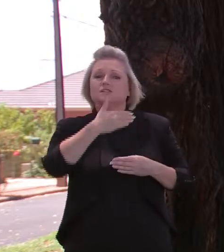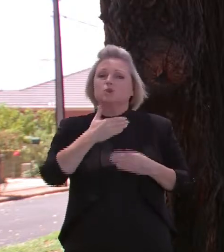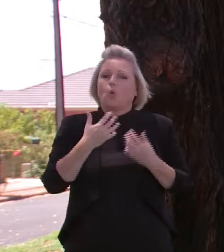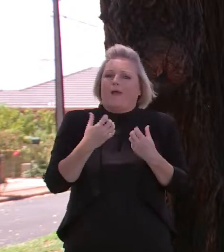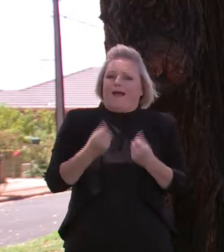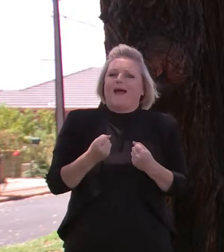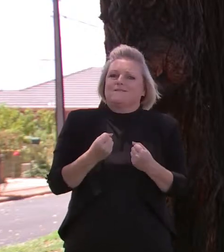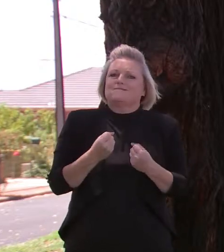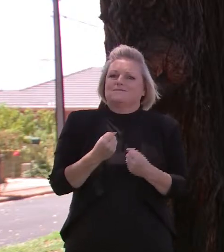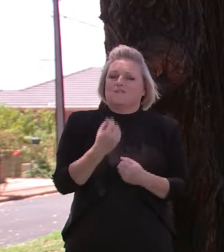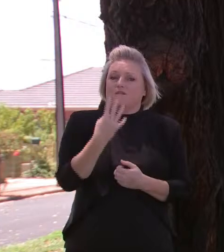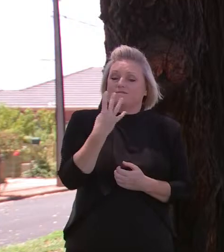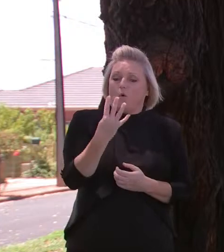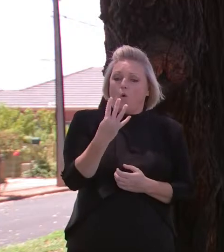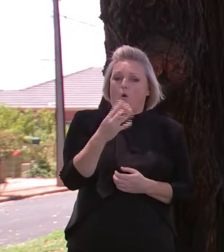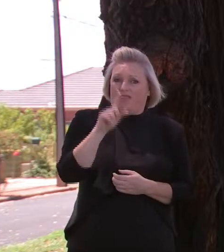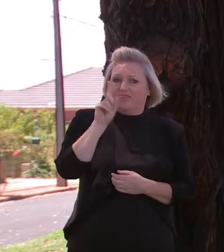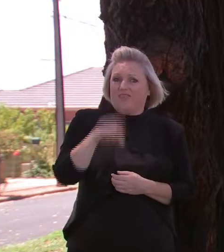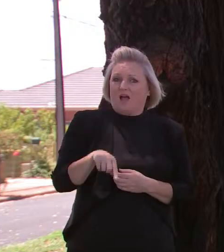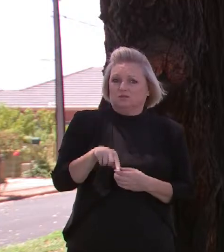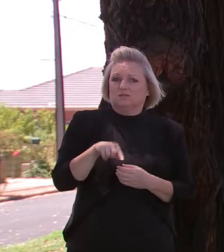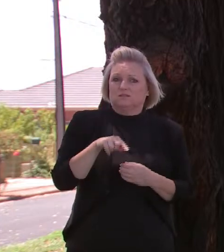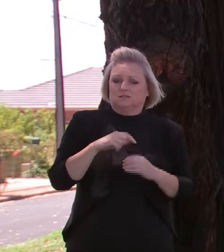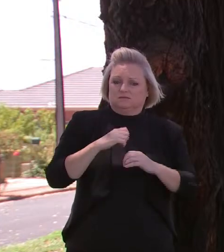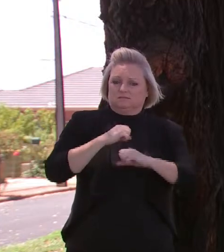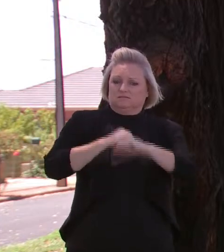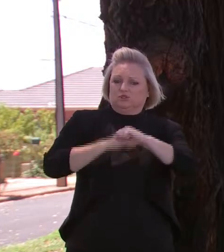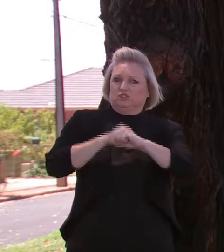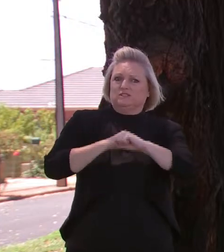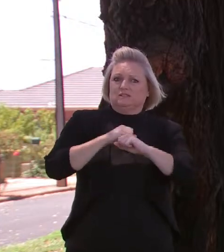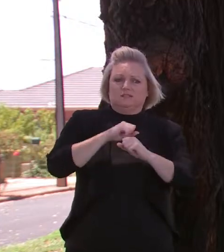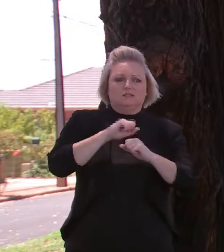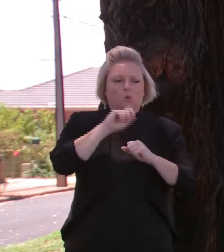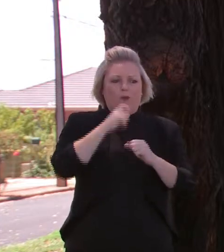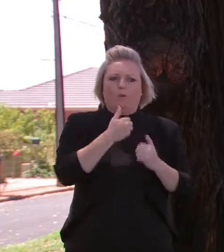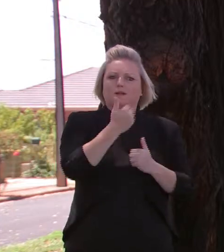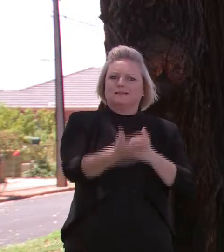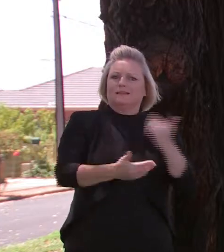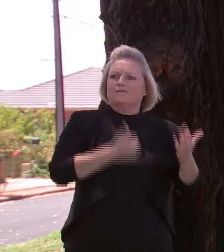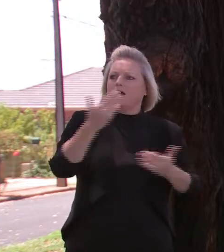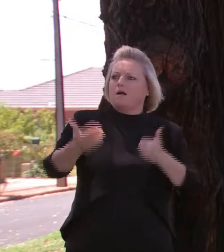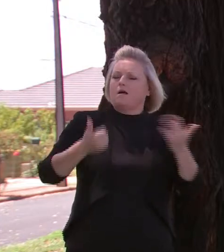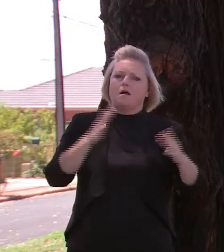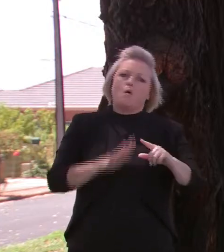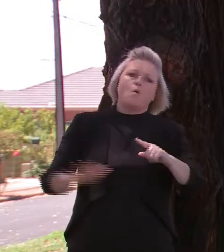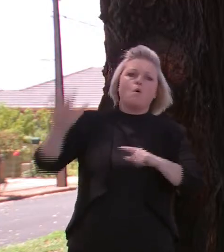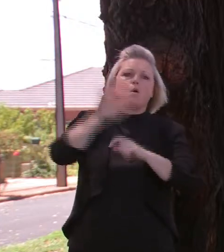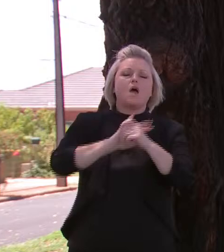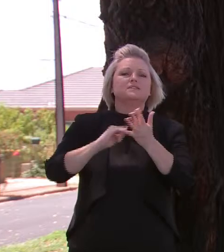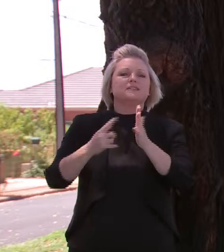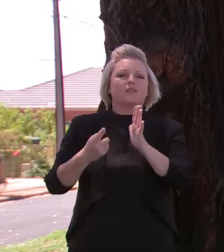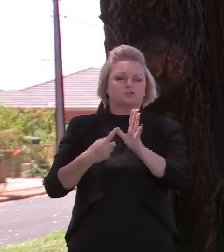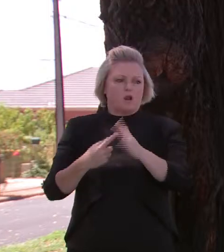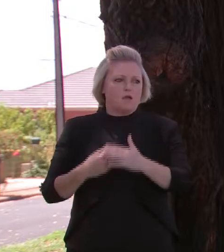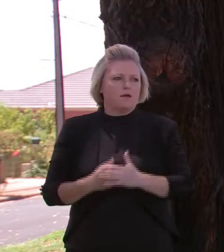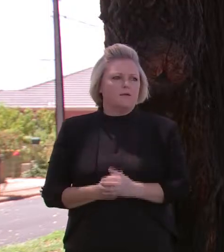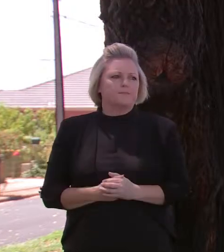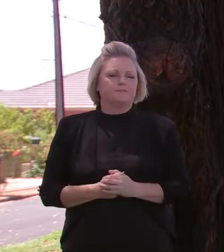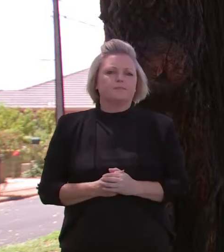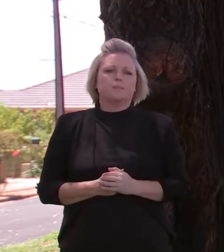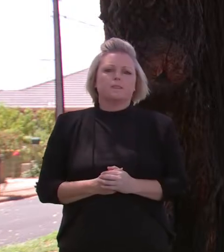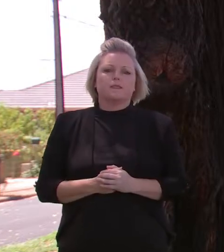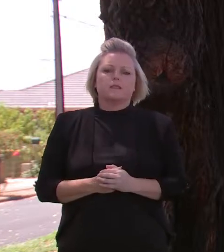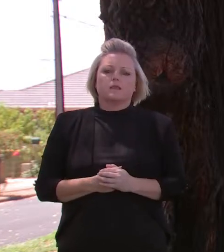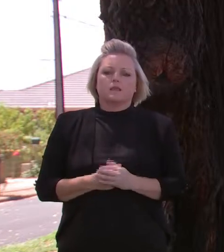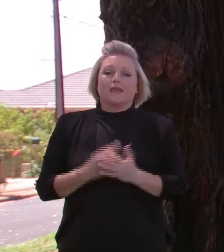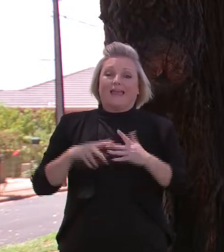4,000 air purifiers, and we're distributing them across South Australia for use in those sites, in those areas of those sites